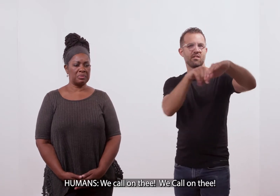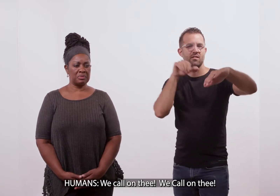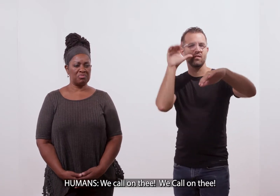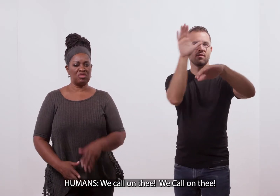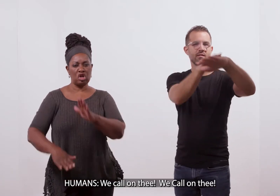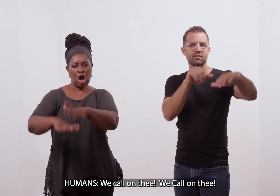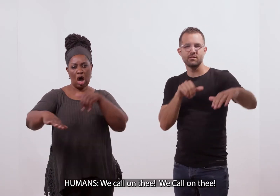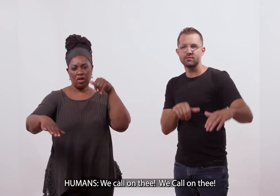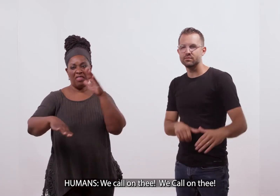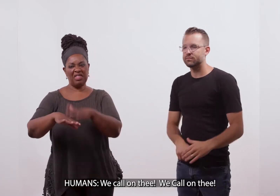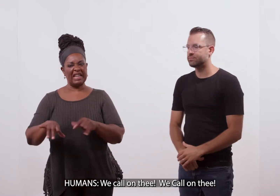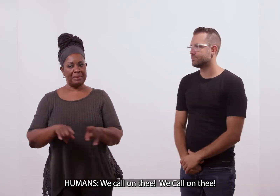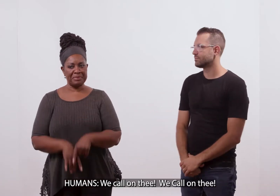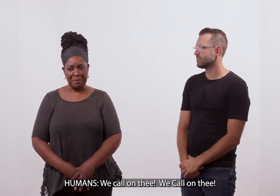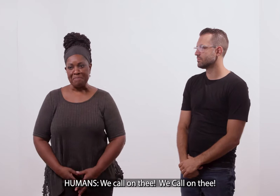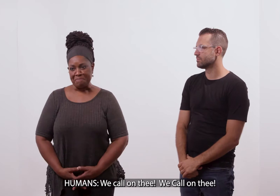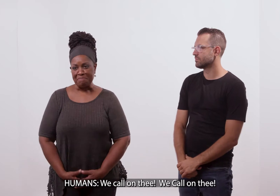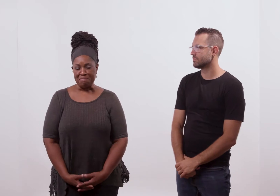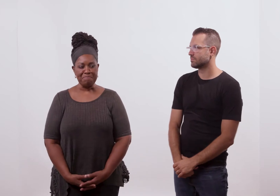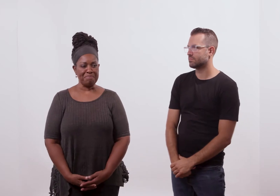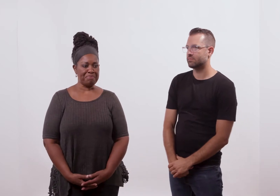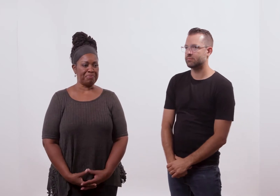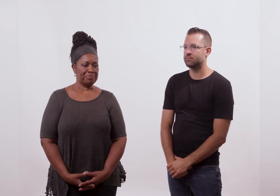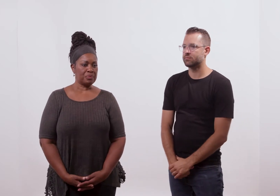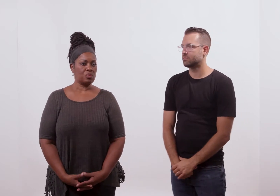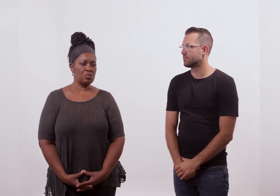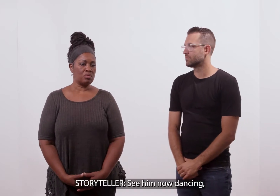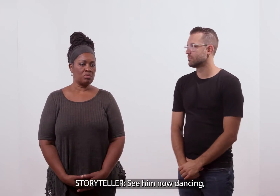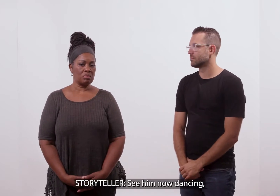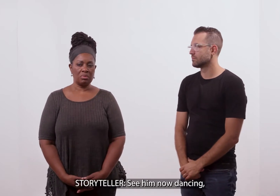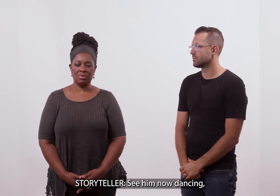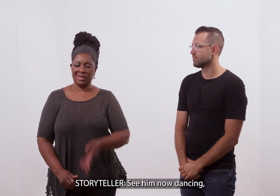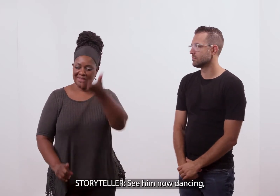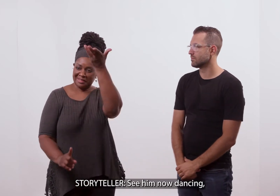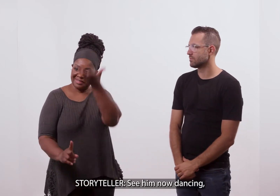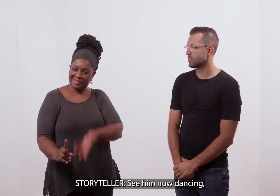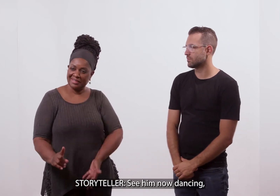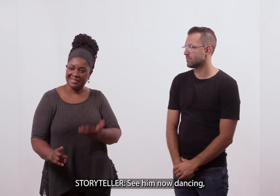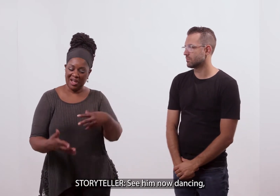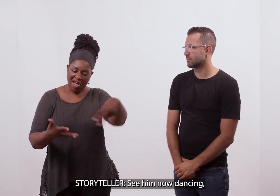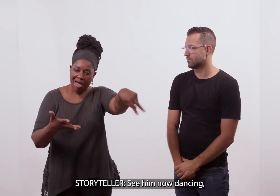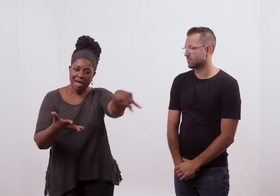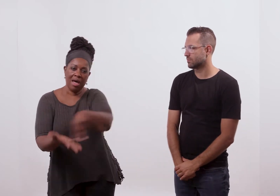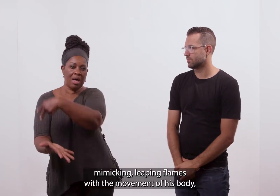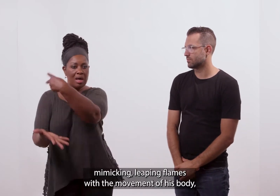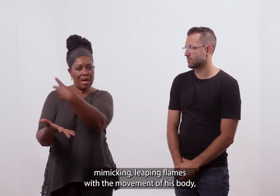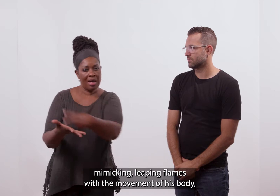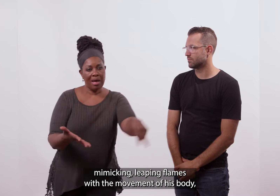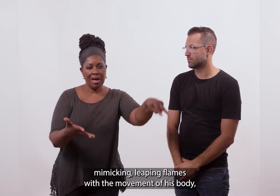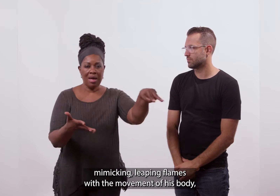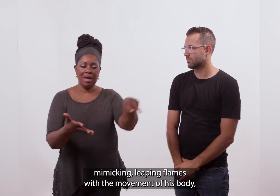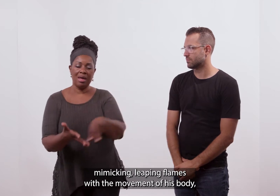on thee. We call on thee! See him now, dancing,